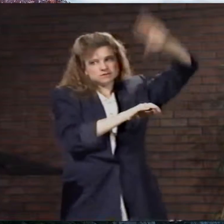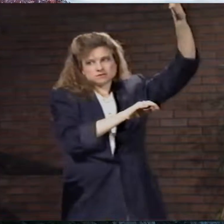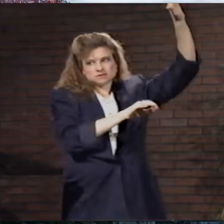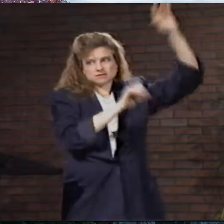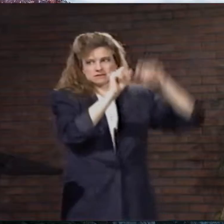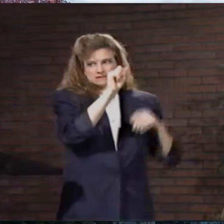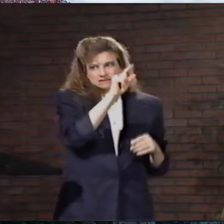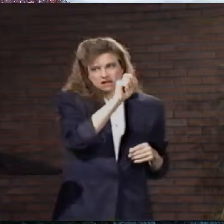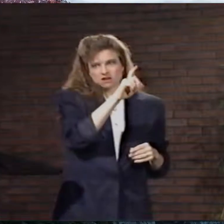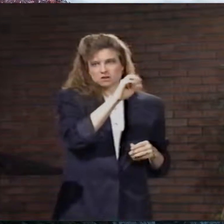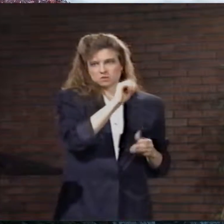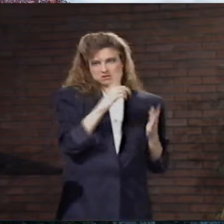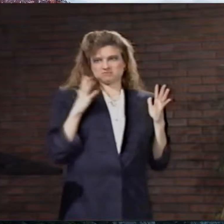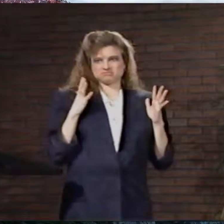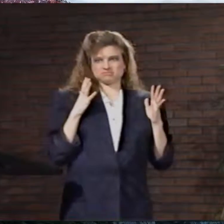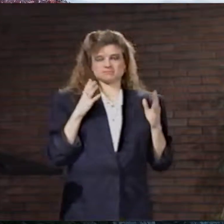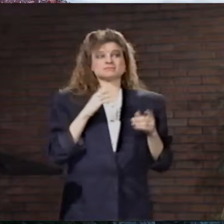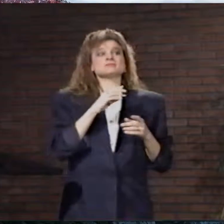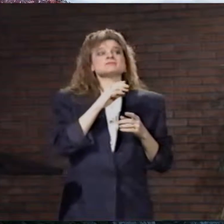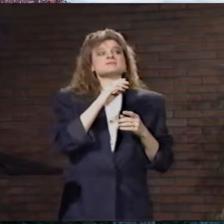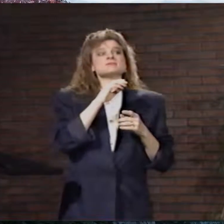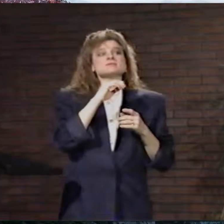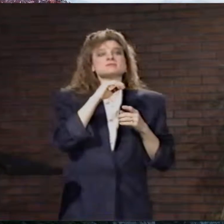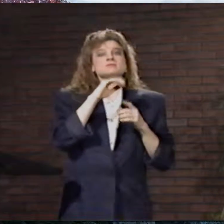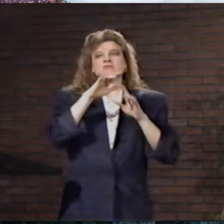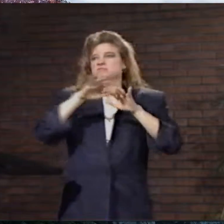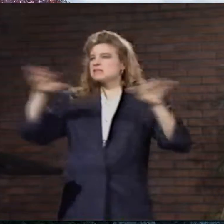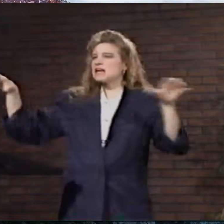There is a public something.